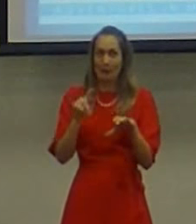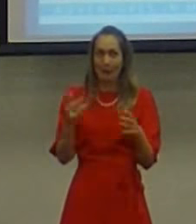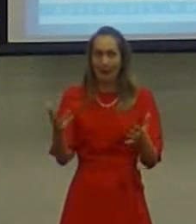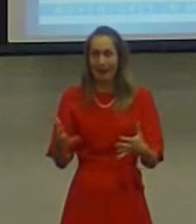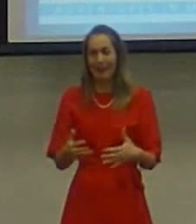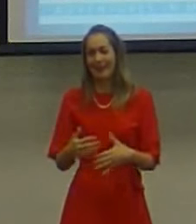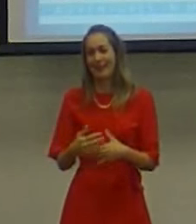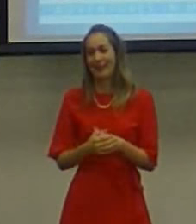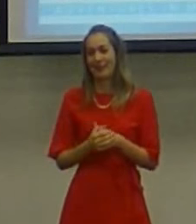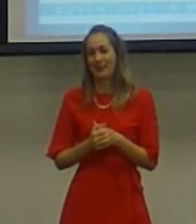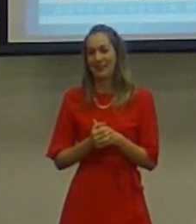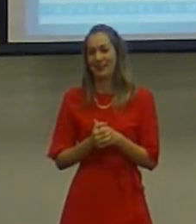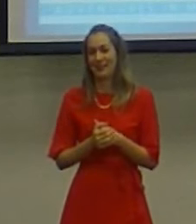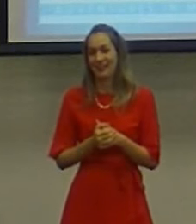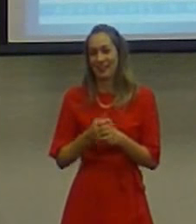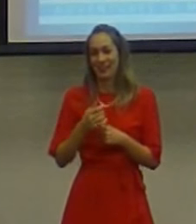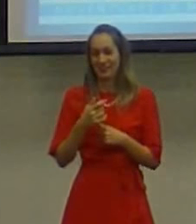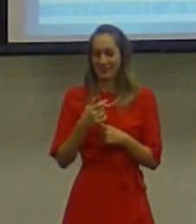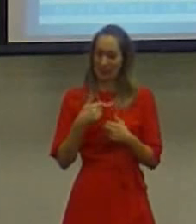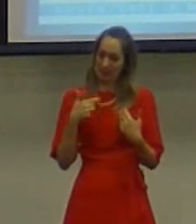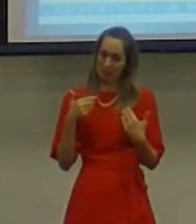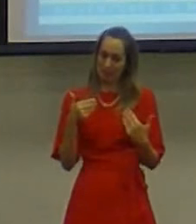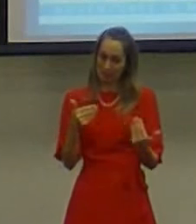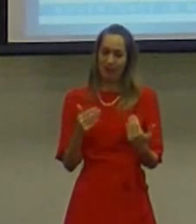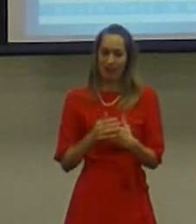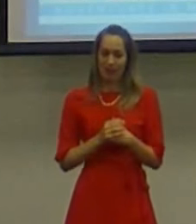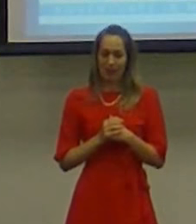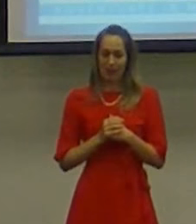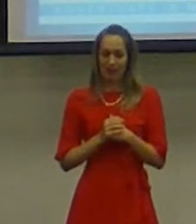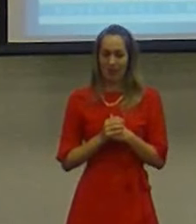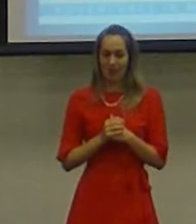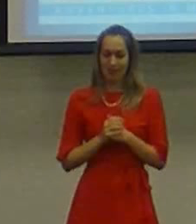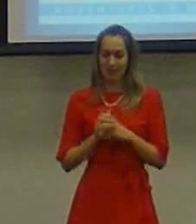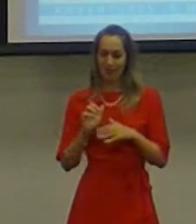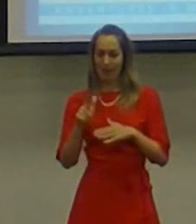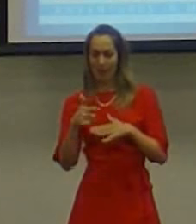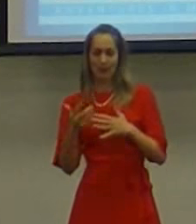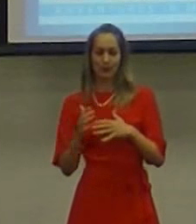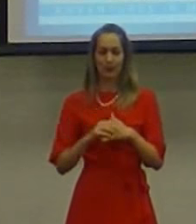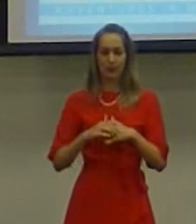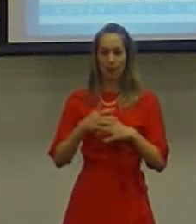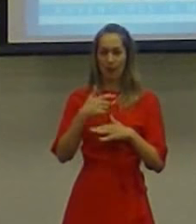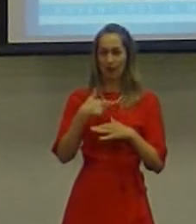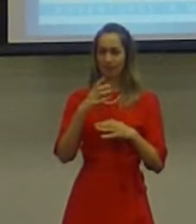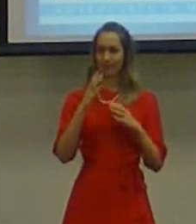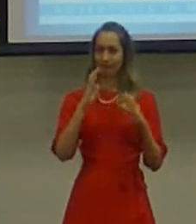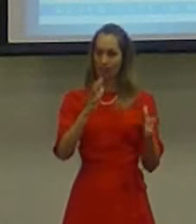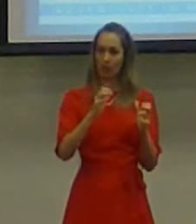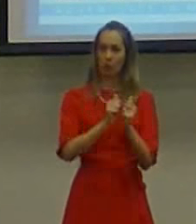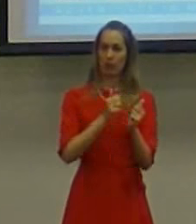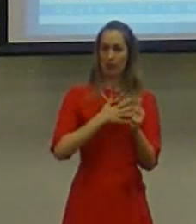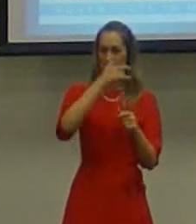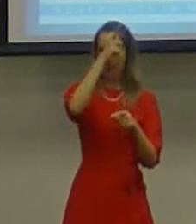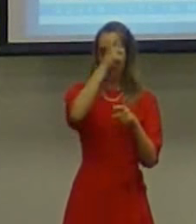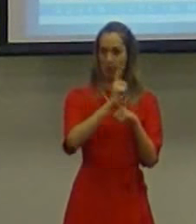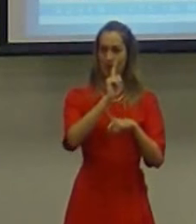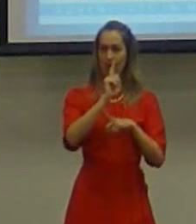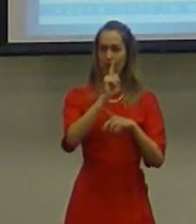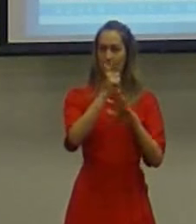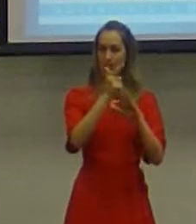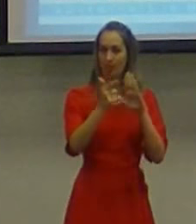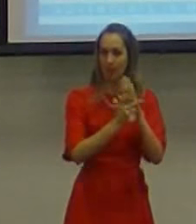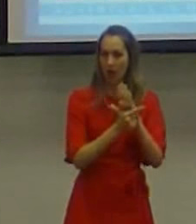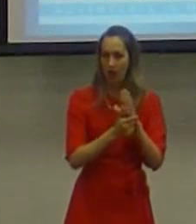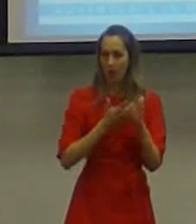And so going through, I fast forward a little bit, I talked to my brother-in-law, and him and my sister, they went to